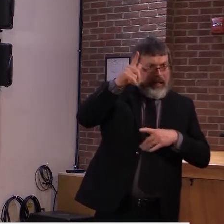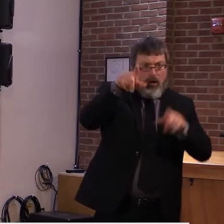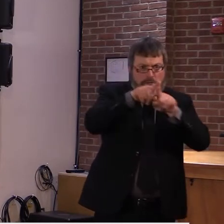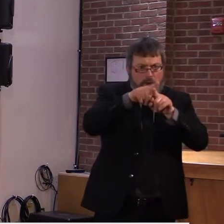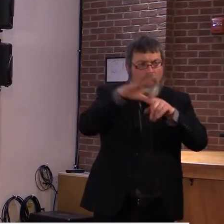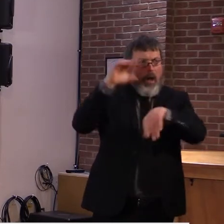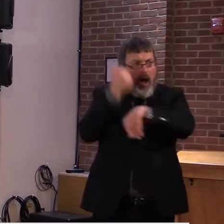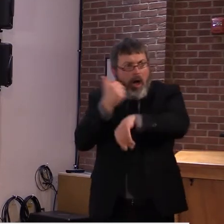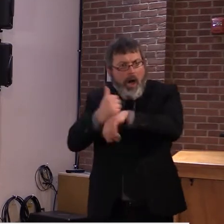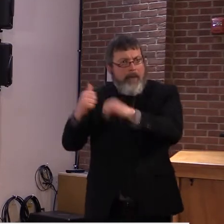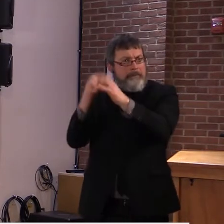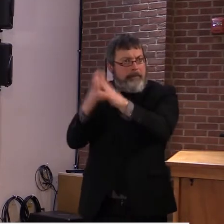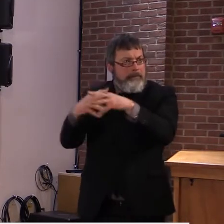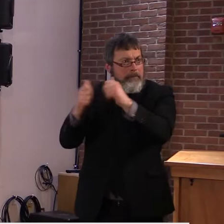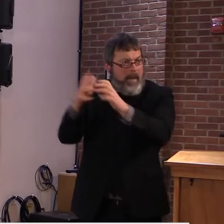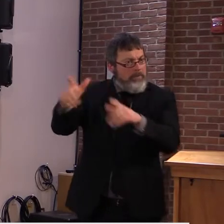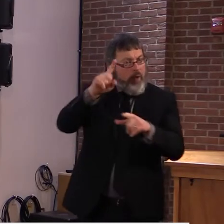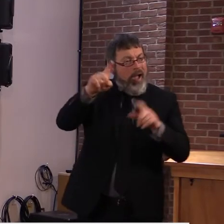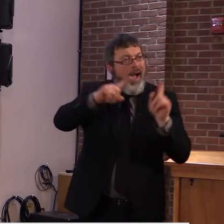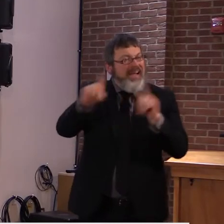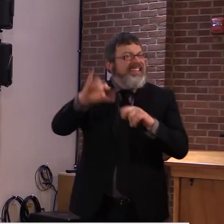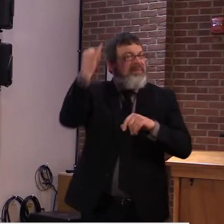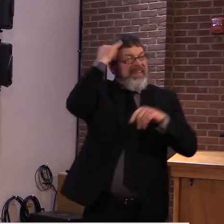Yeah, thanks for that question.